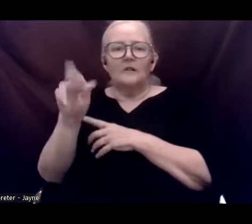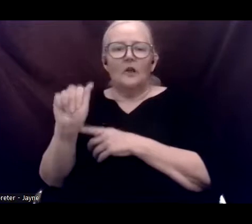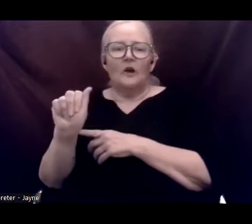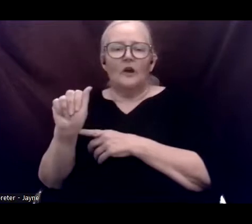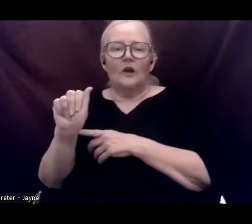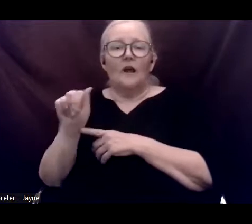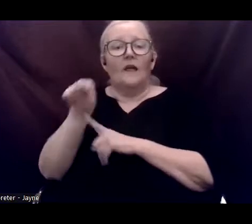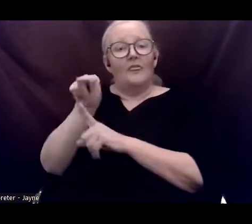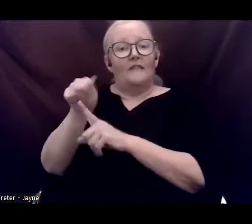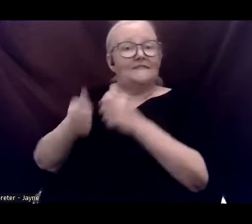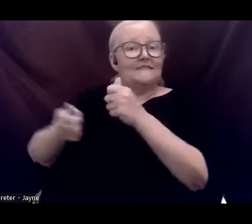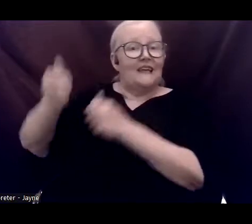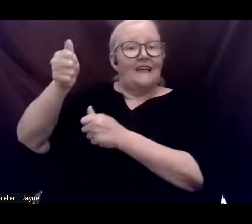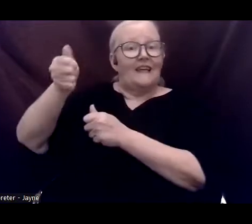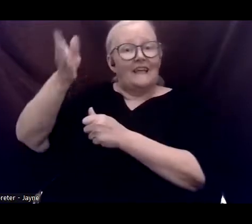guess?